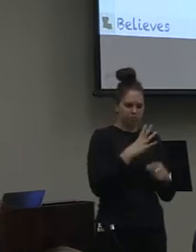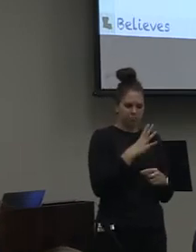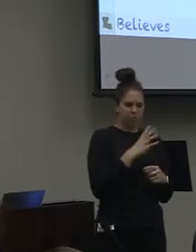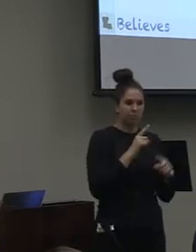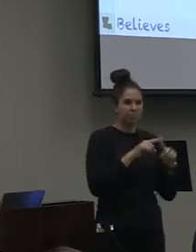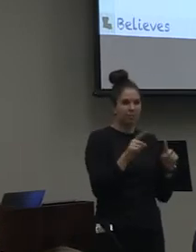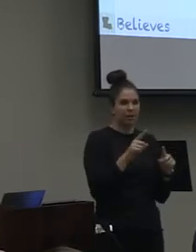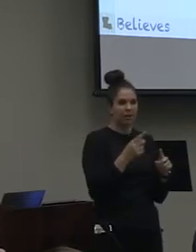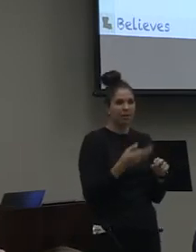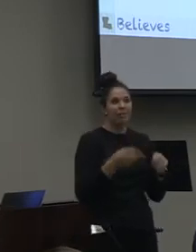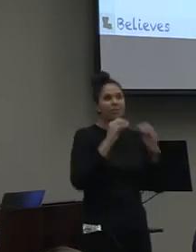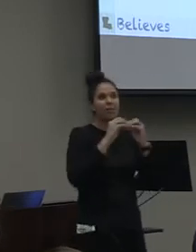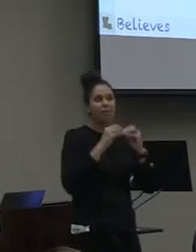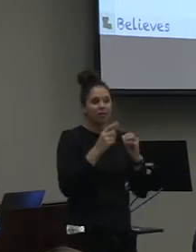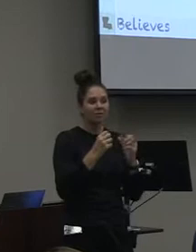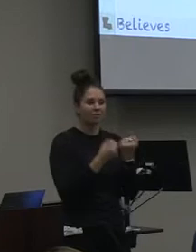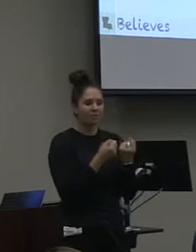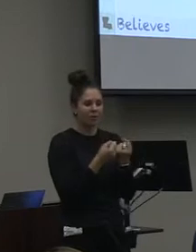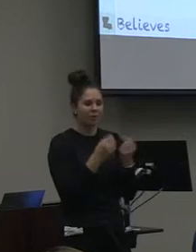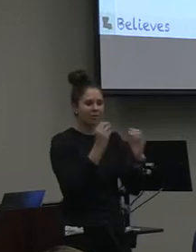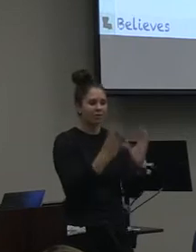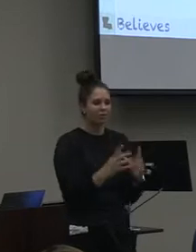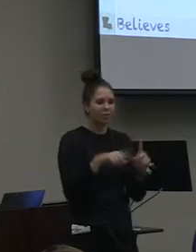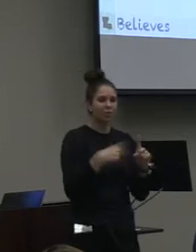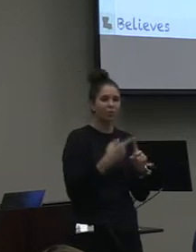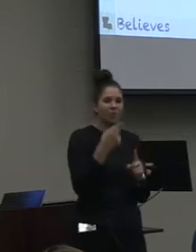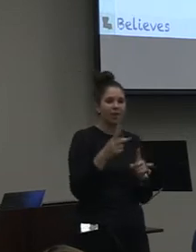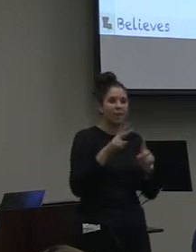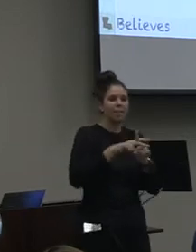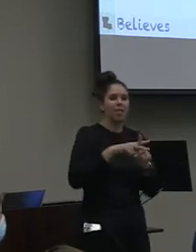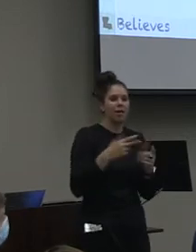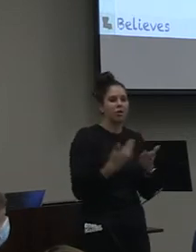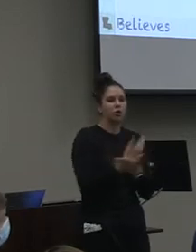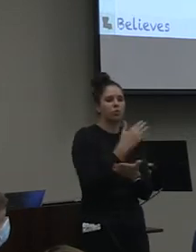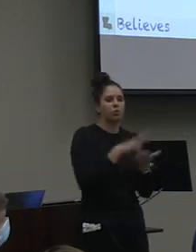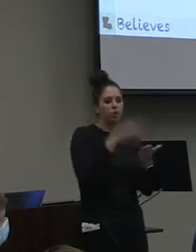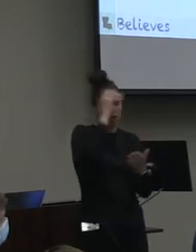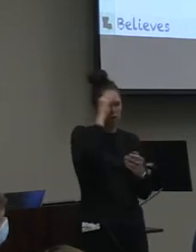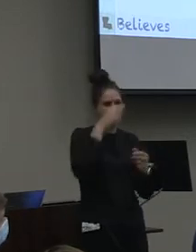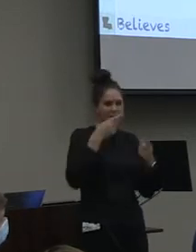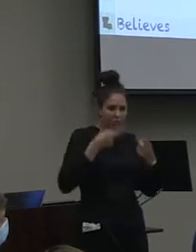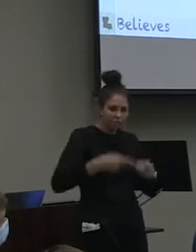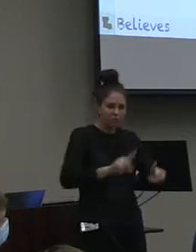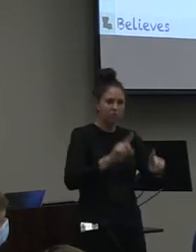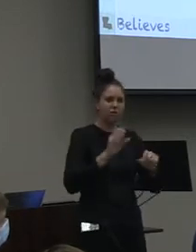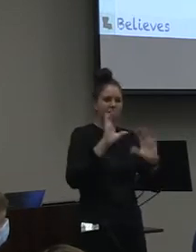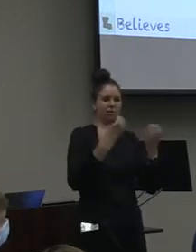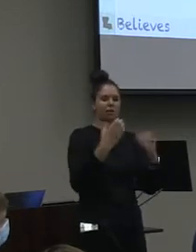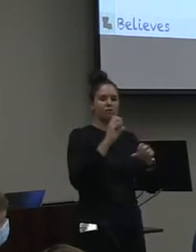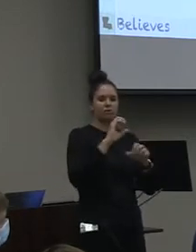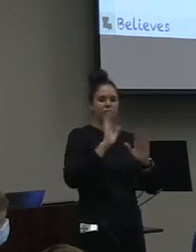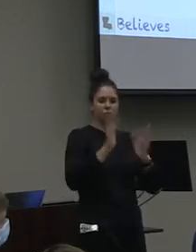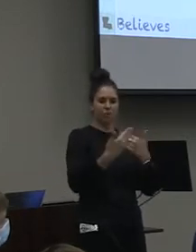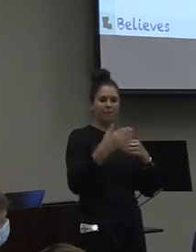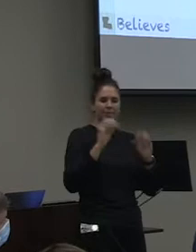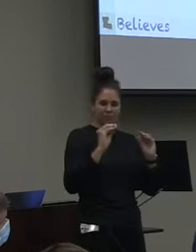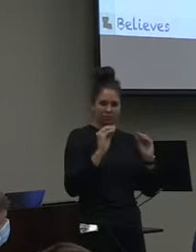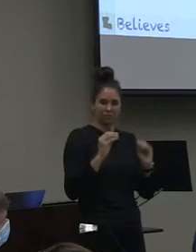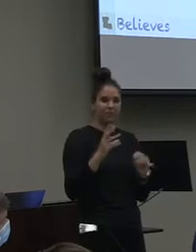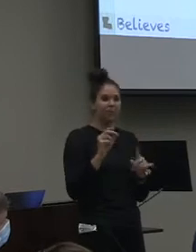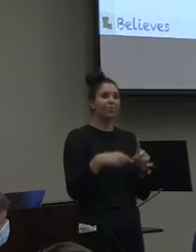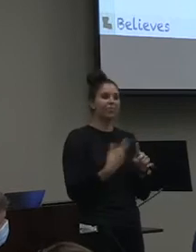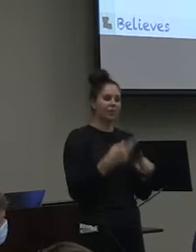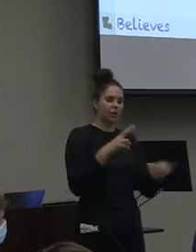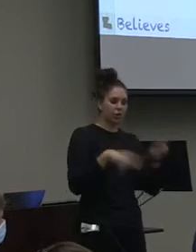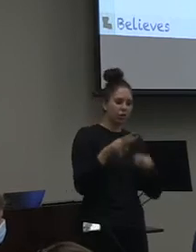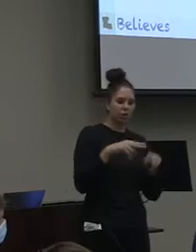another thing in supporting our teachers in the application of that new learning in the classroom. And to start looking at that